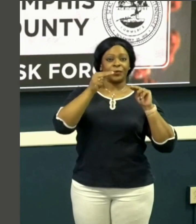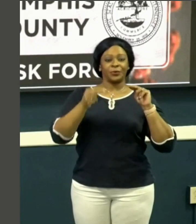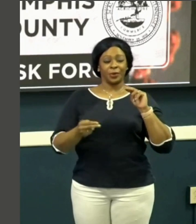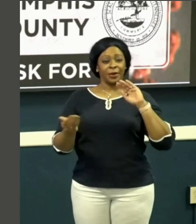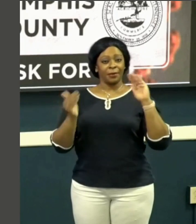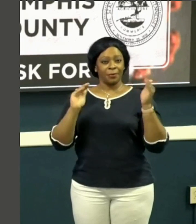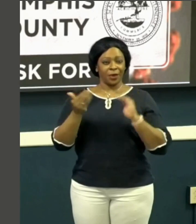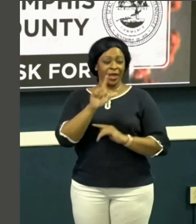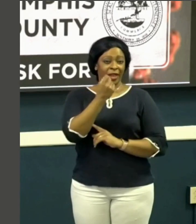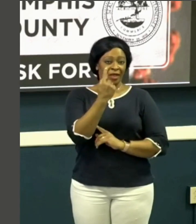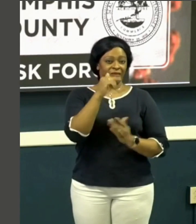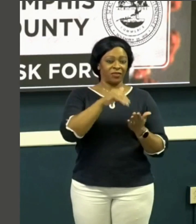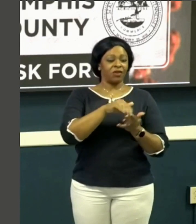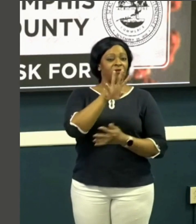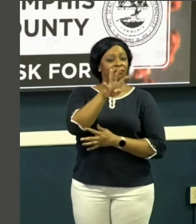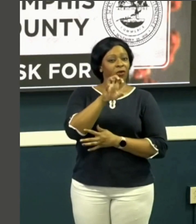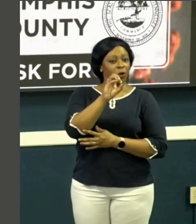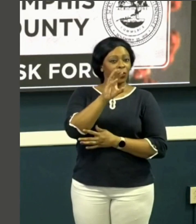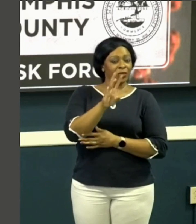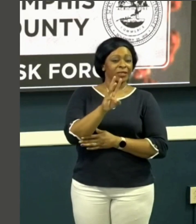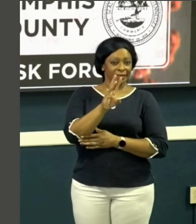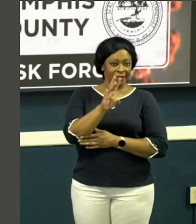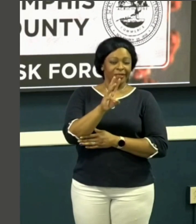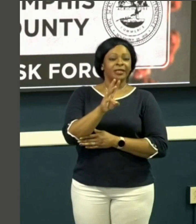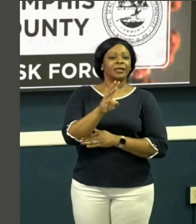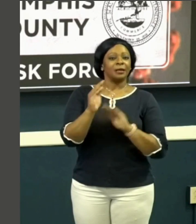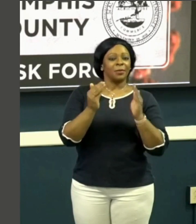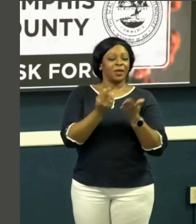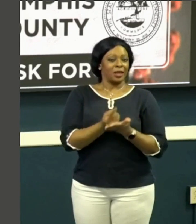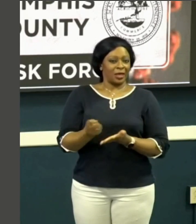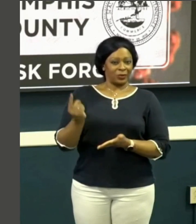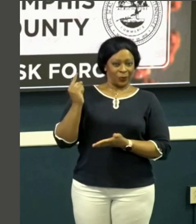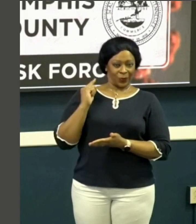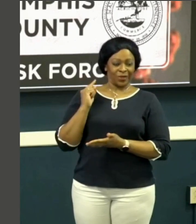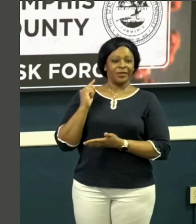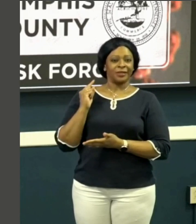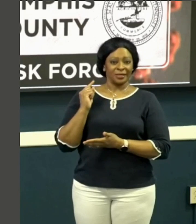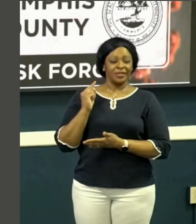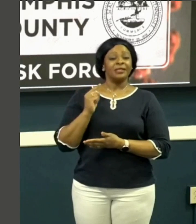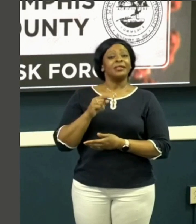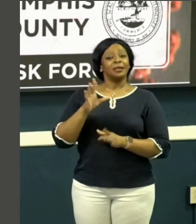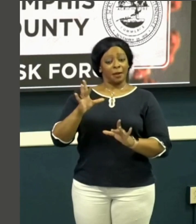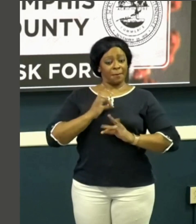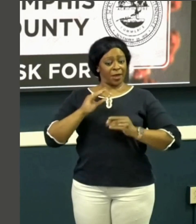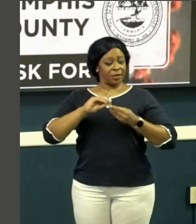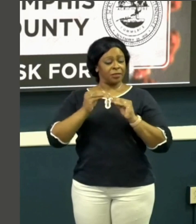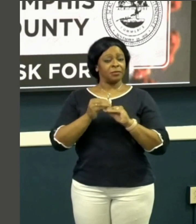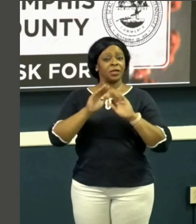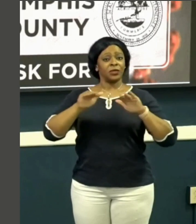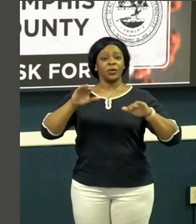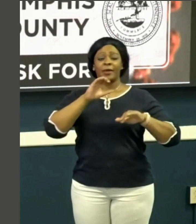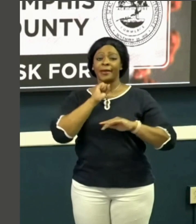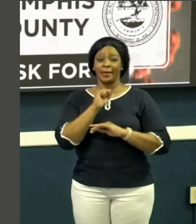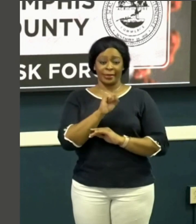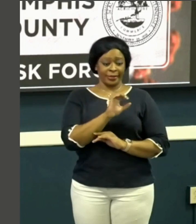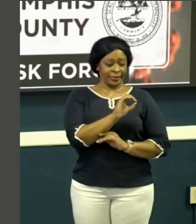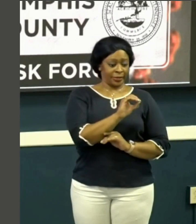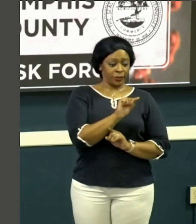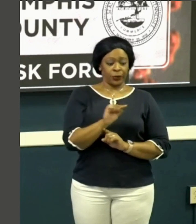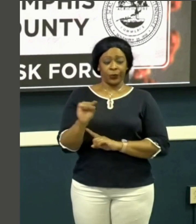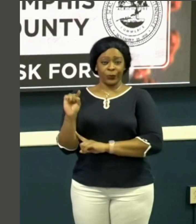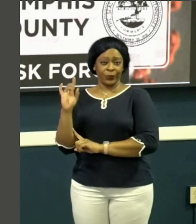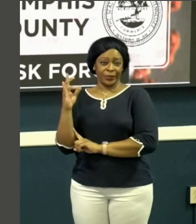the 11,406 active cases just 1 week ago. Active cases among children ages 0